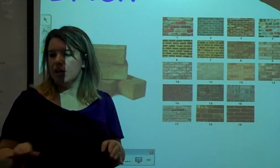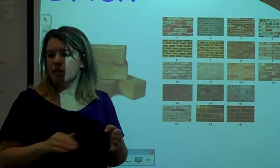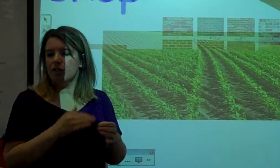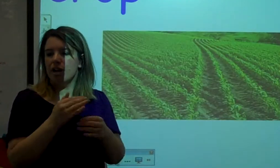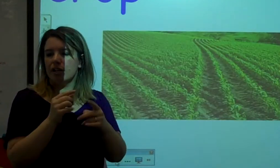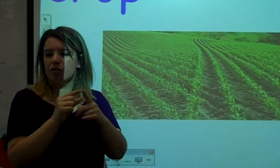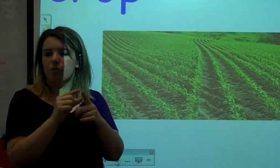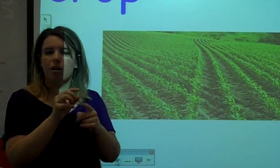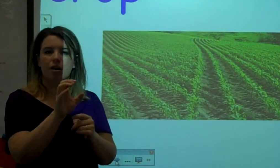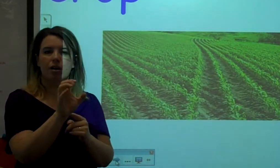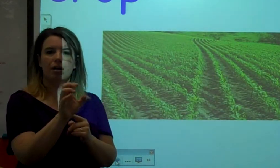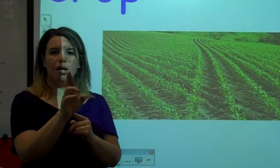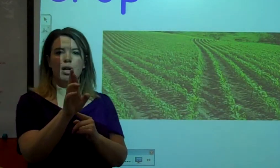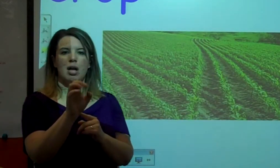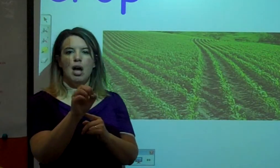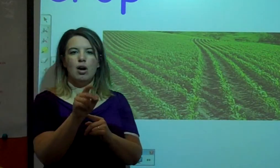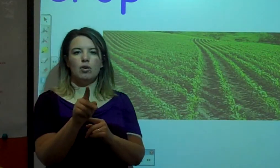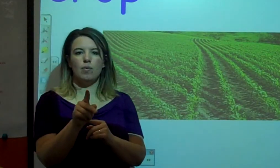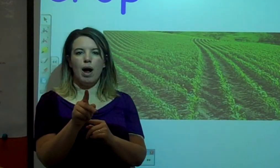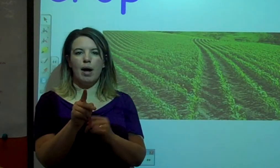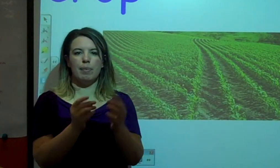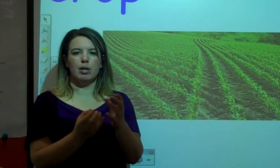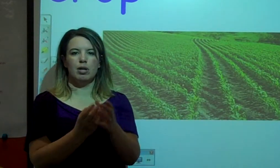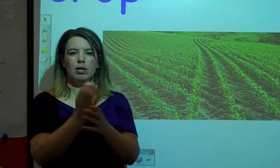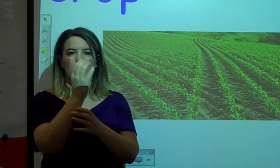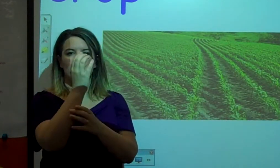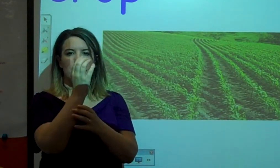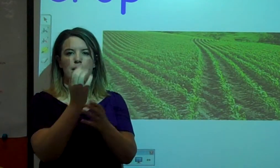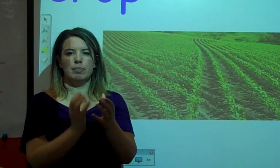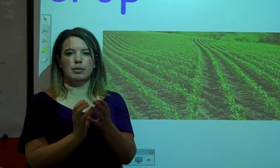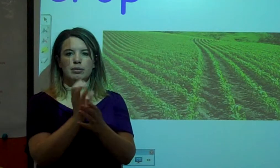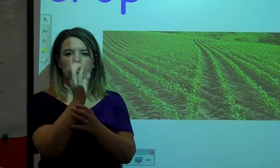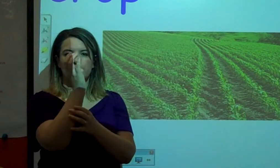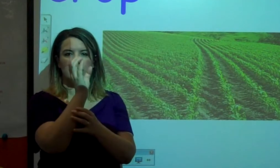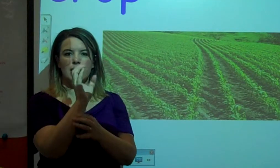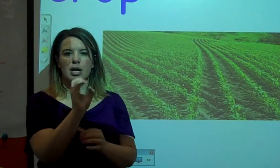Your next word, crop. Crop.